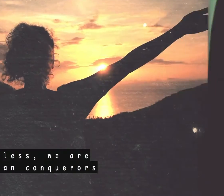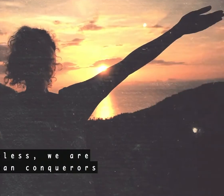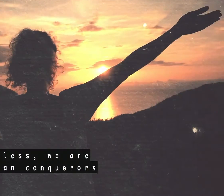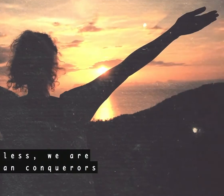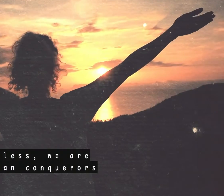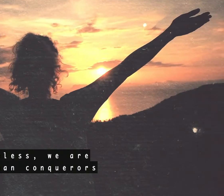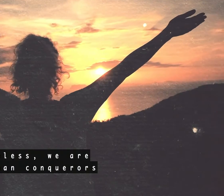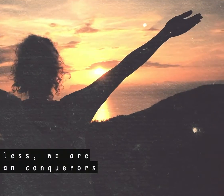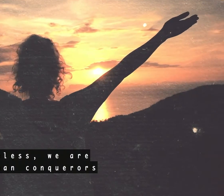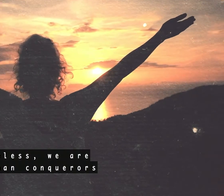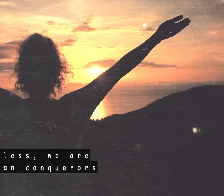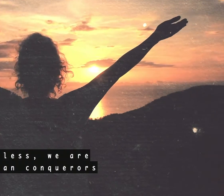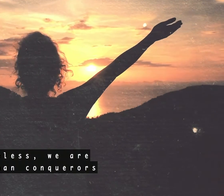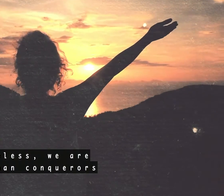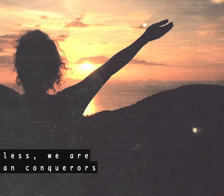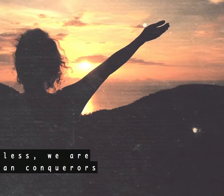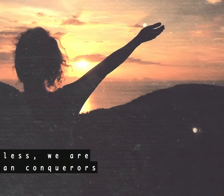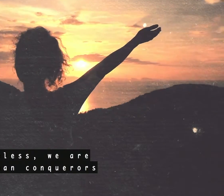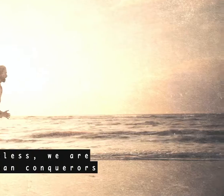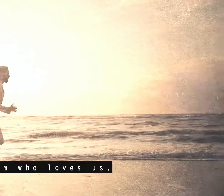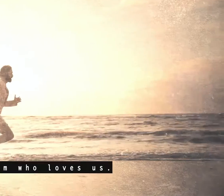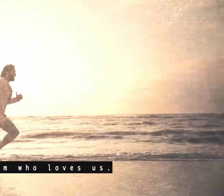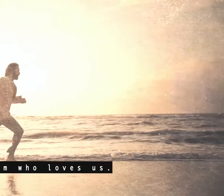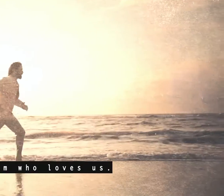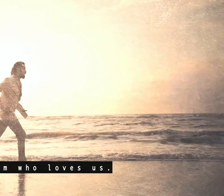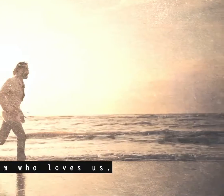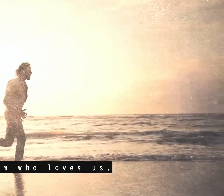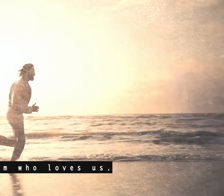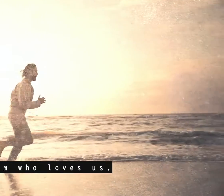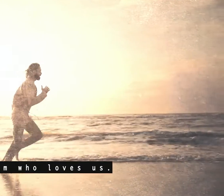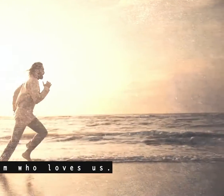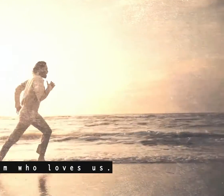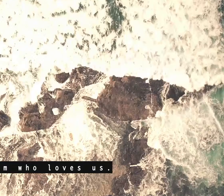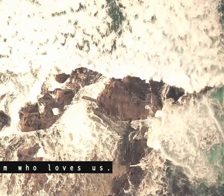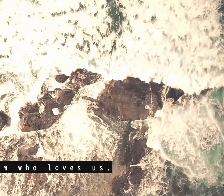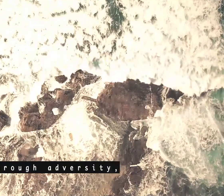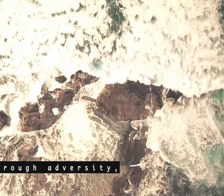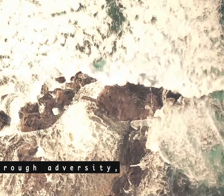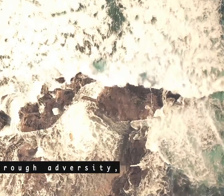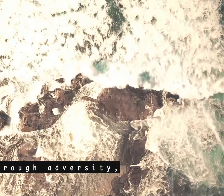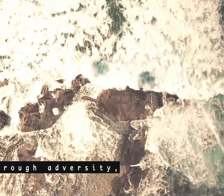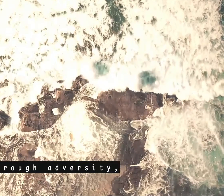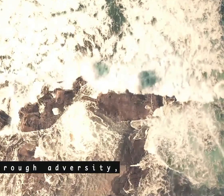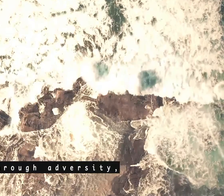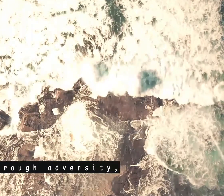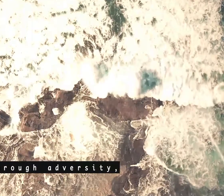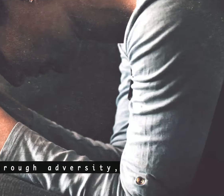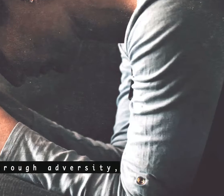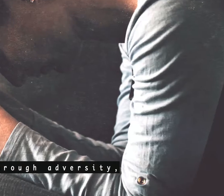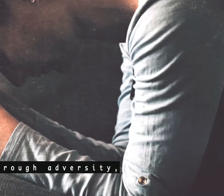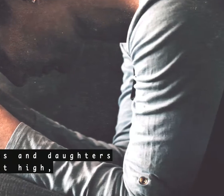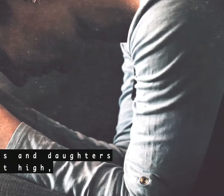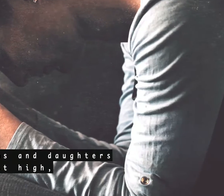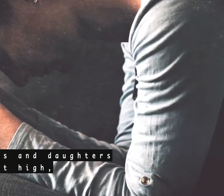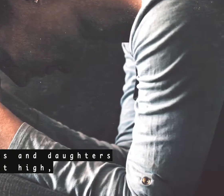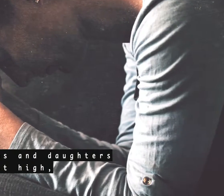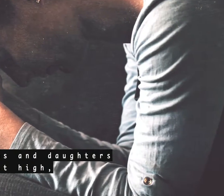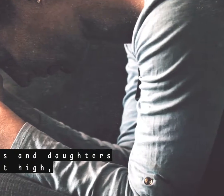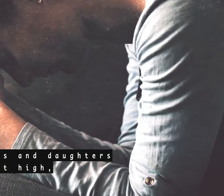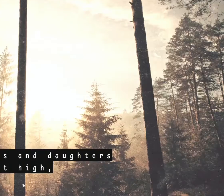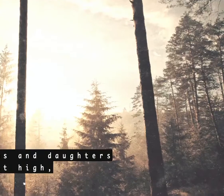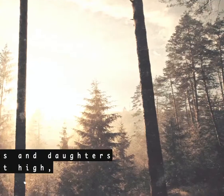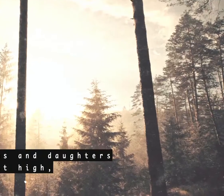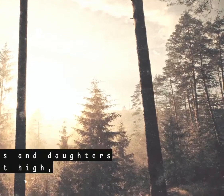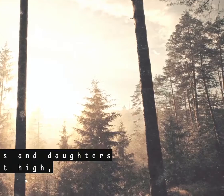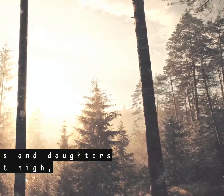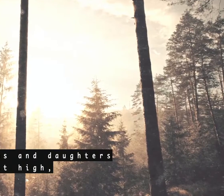Nonetheless, we are more than conquerors through Him who loves us. We walk through adversity. We are sons